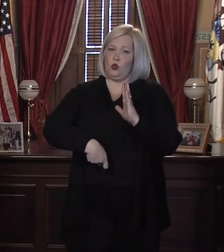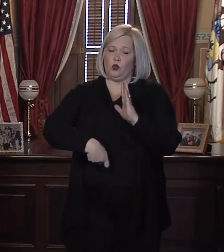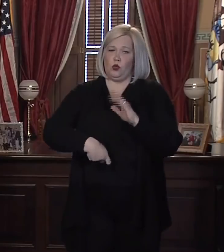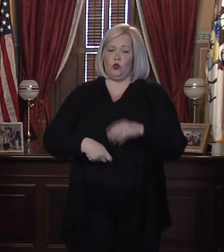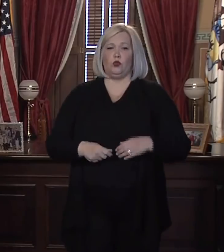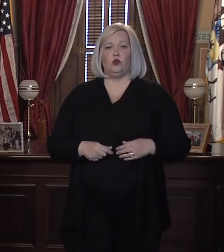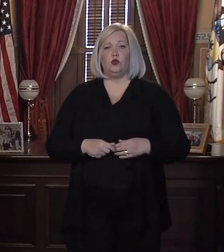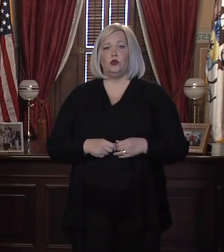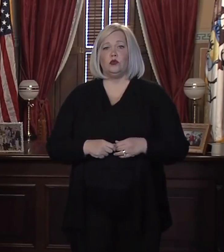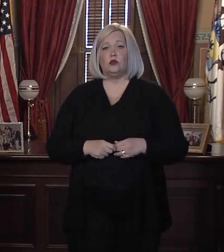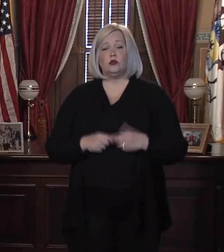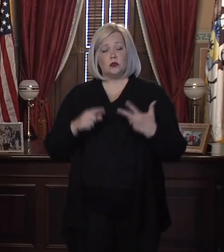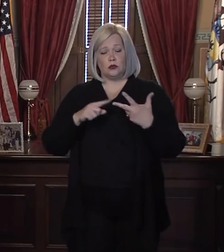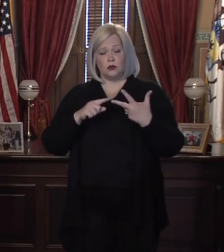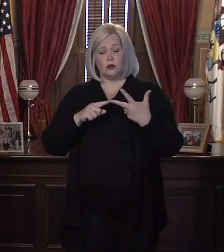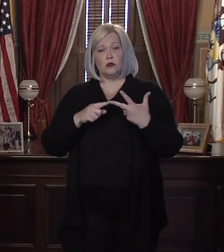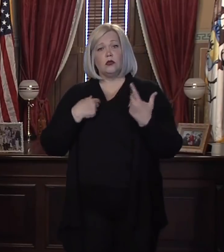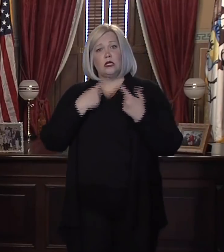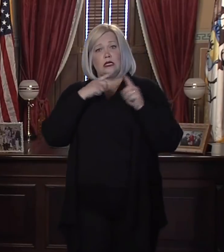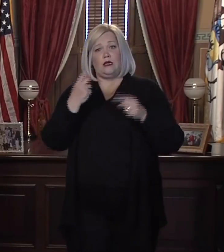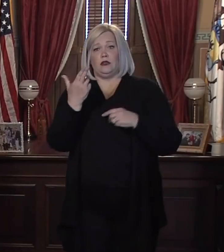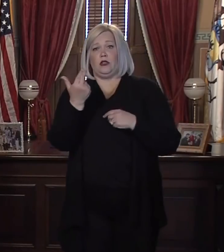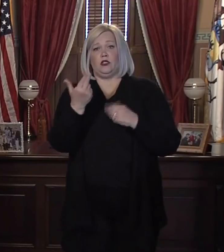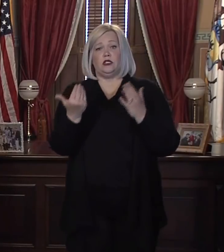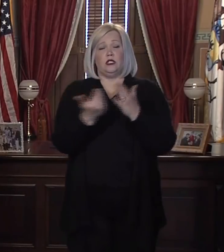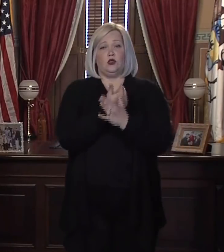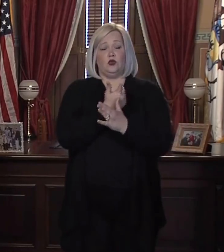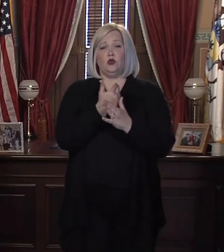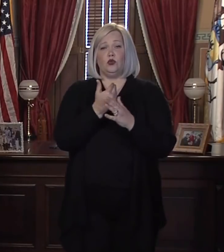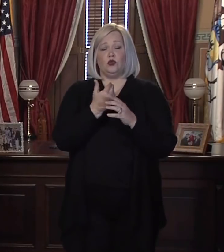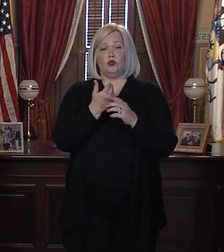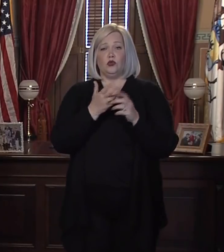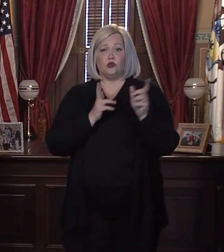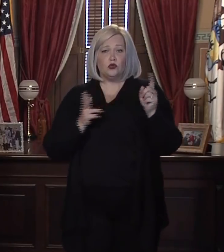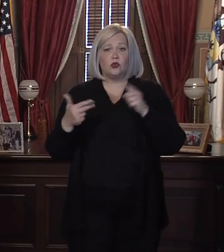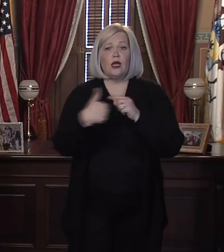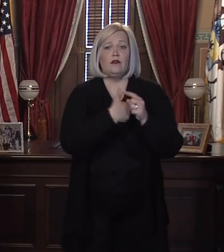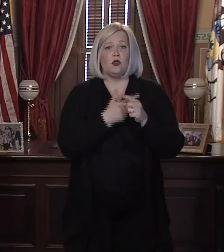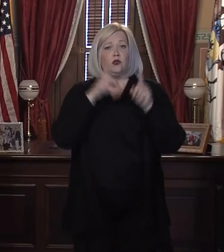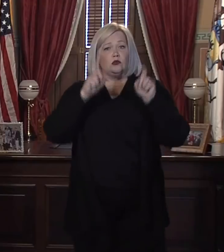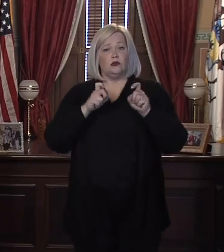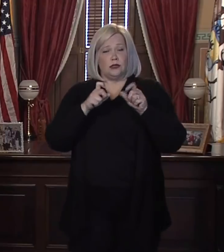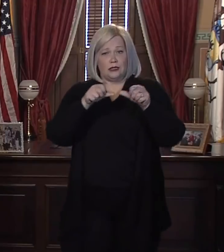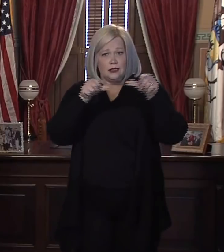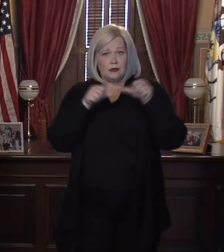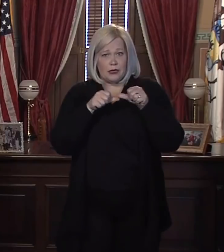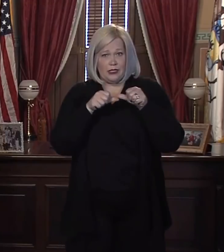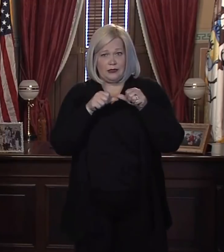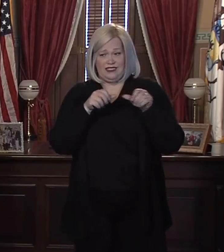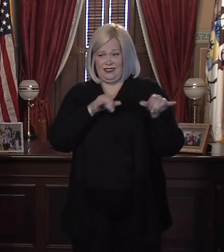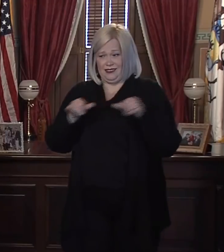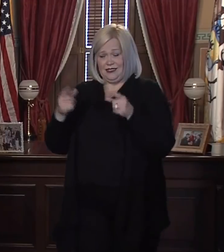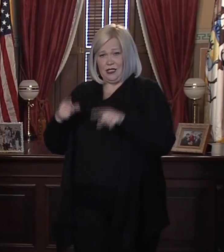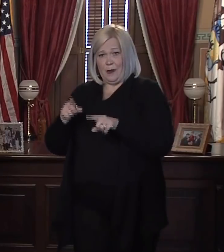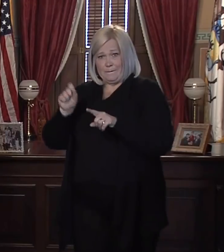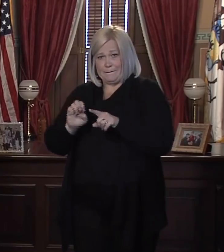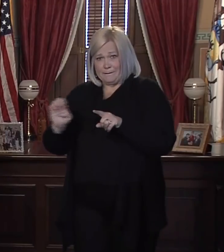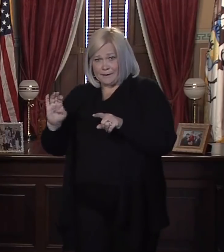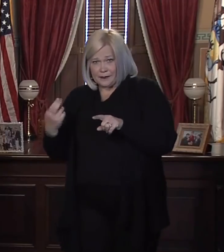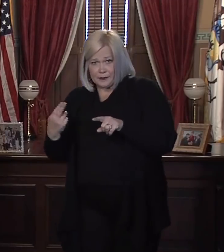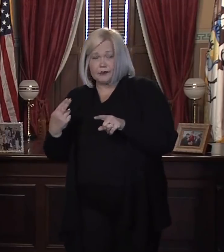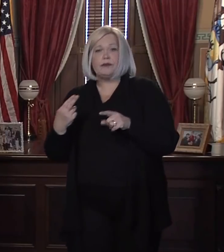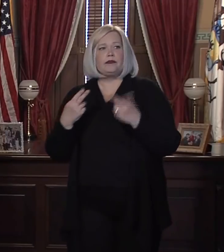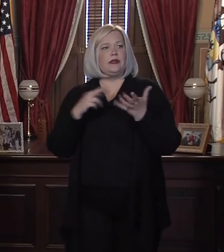Third, we announced 13 new expanded COVID-19 drive-through testing sites that will provide greater access